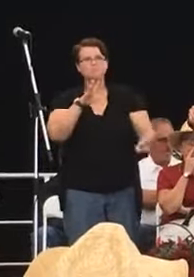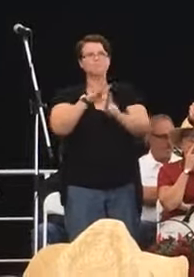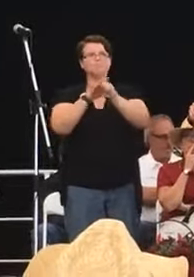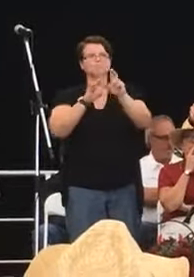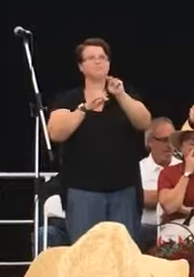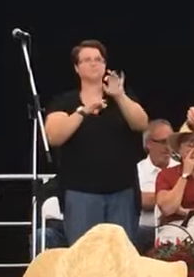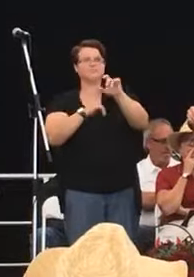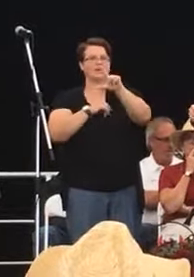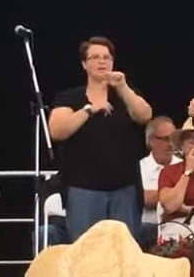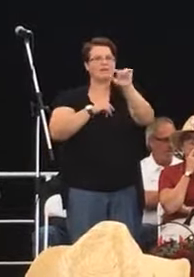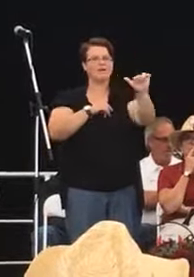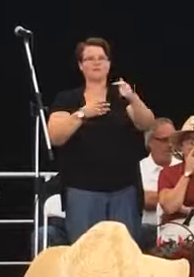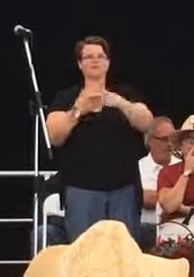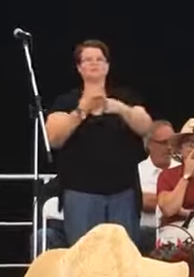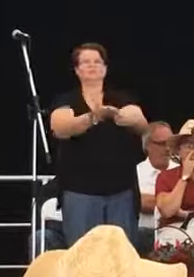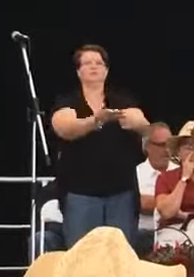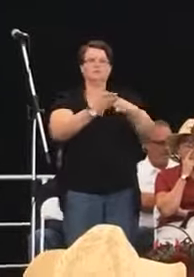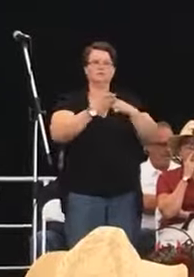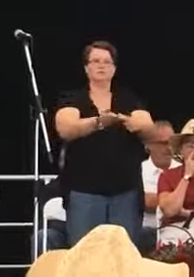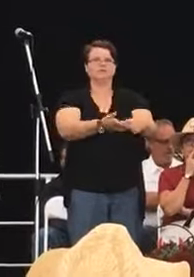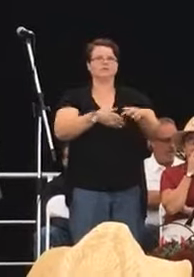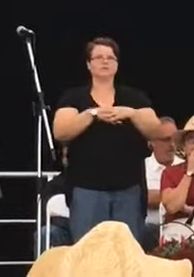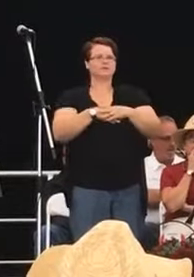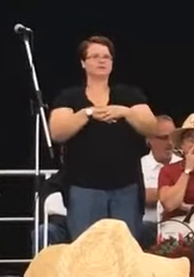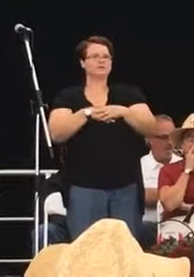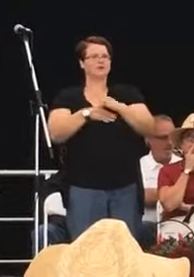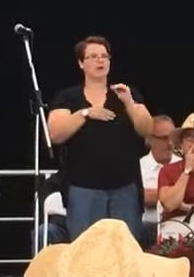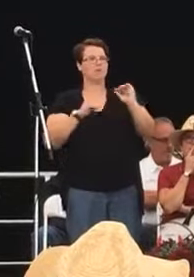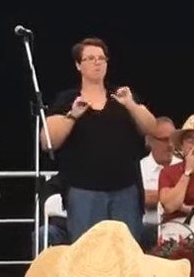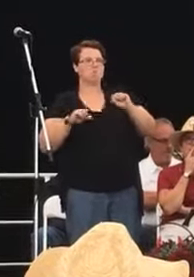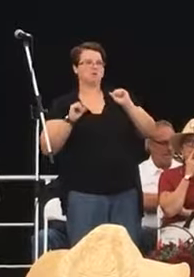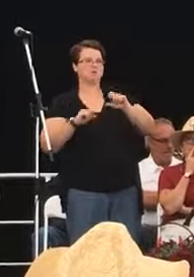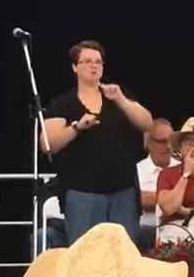proposed tax changes that have some of you worried, but